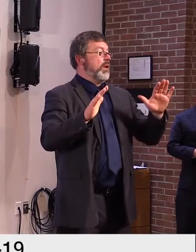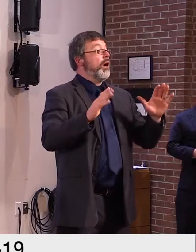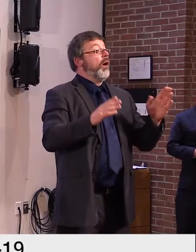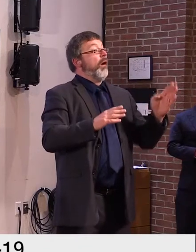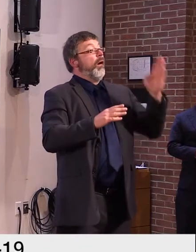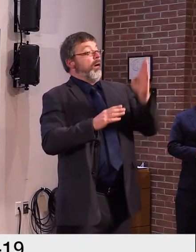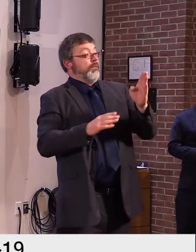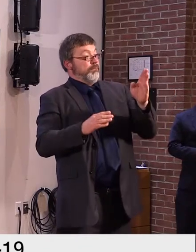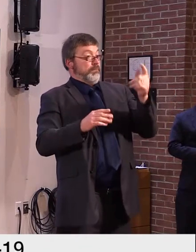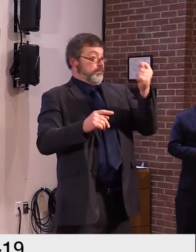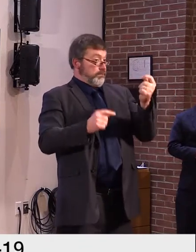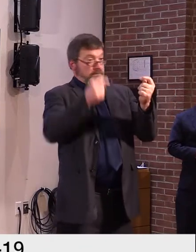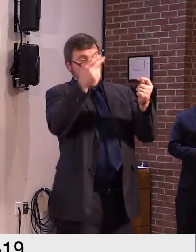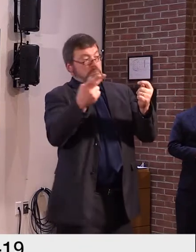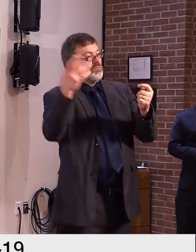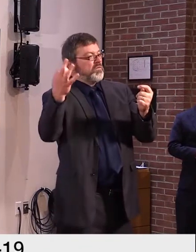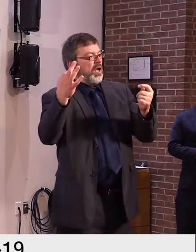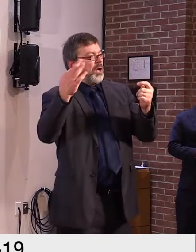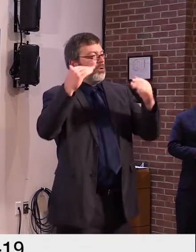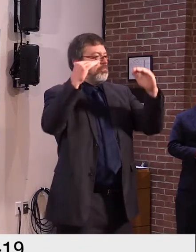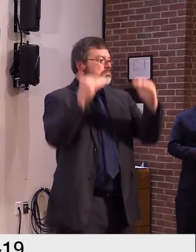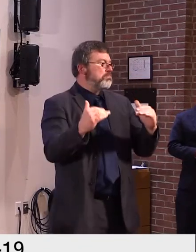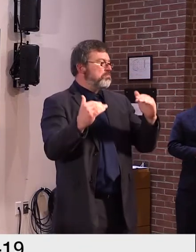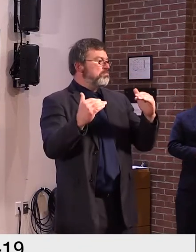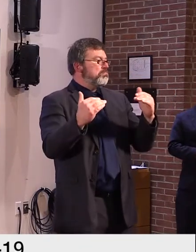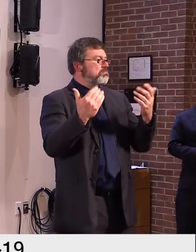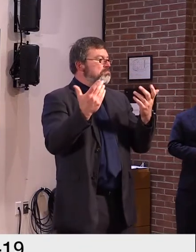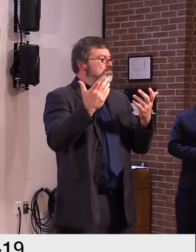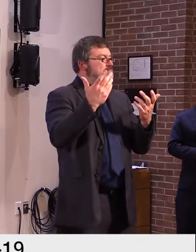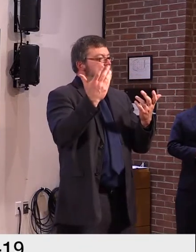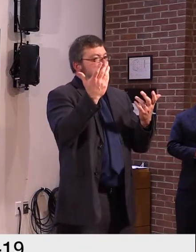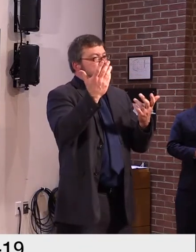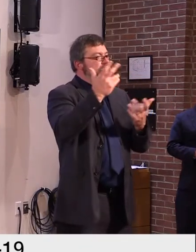as 200 calls on a Saturday to